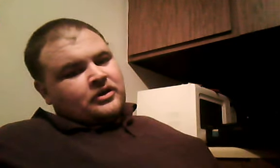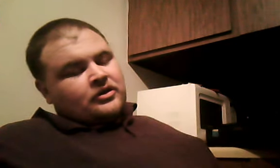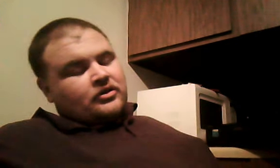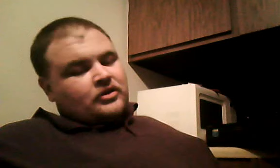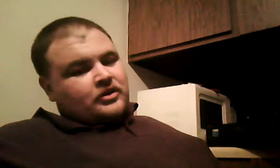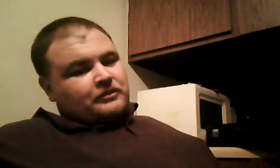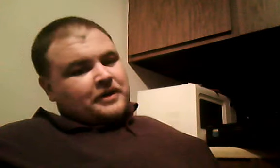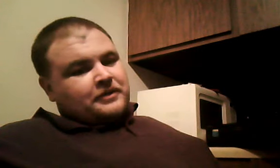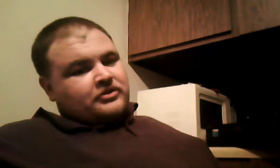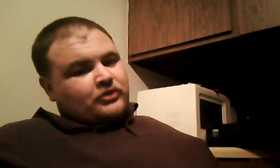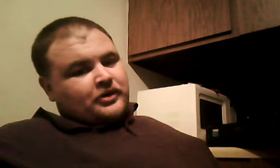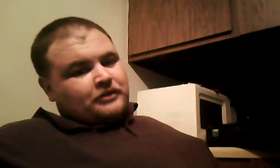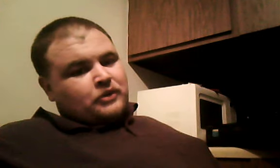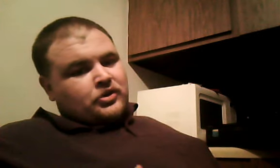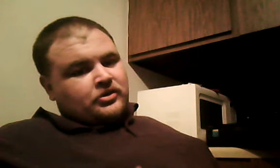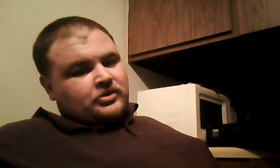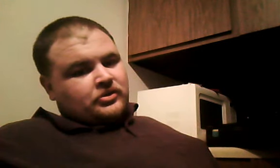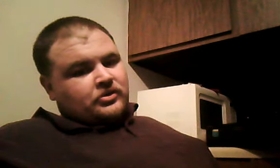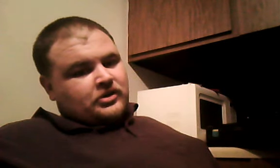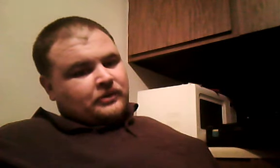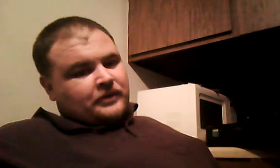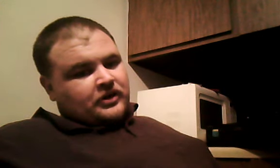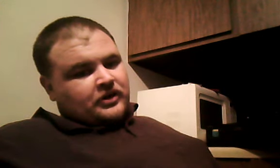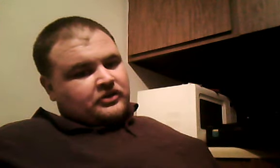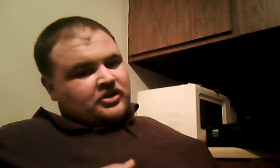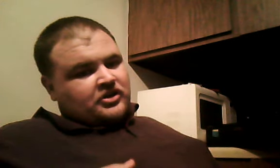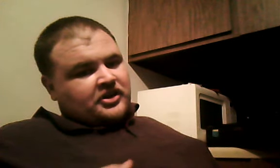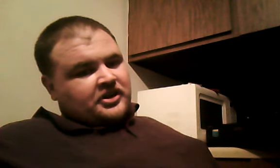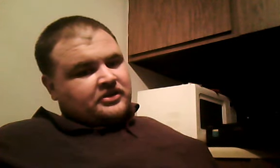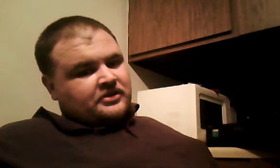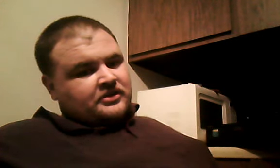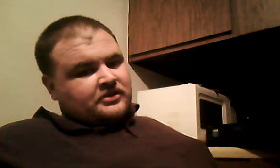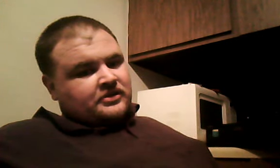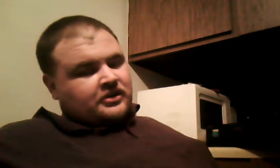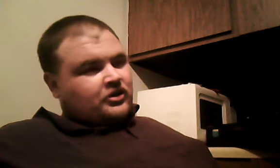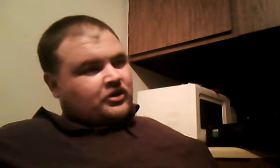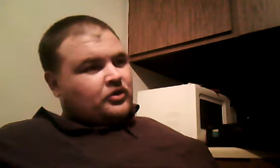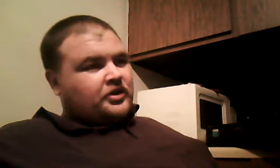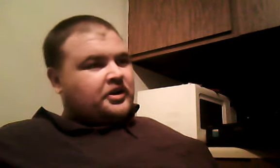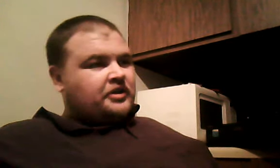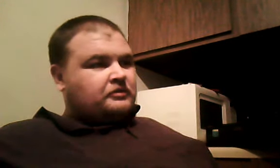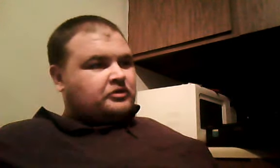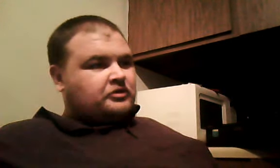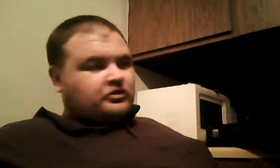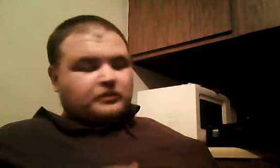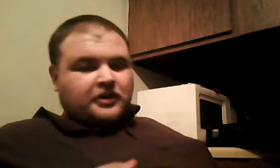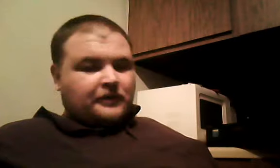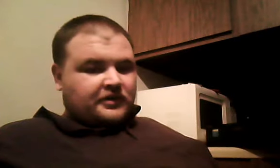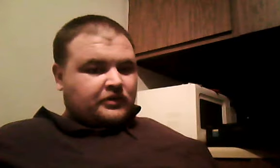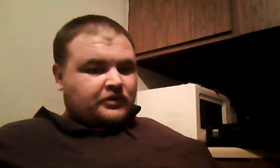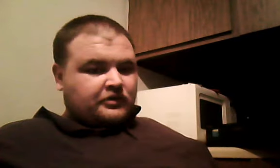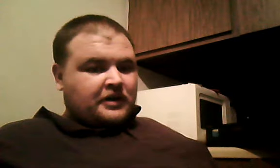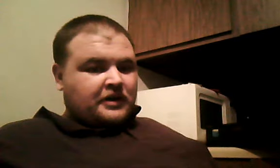Maybe joining Immortal or turning heel and going... Becoming a singles competitor.